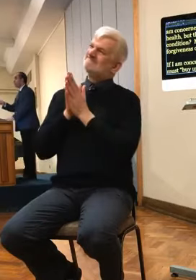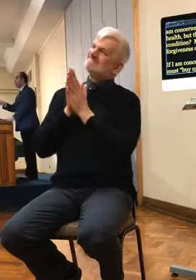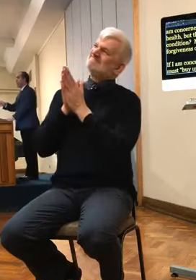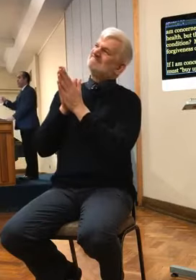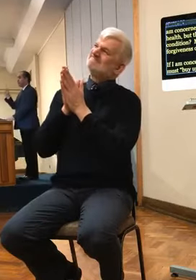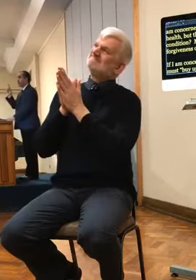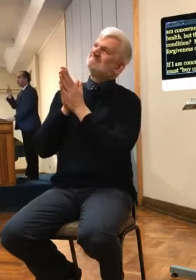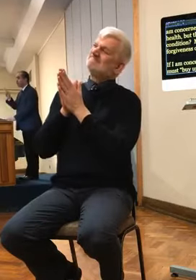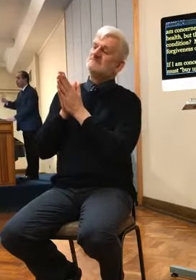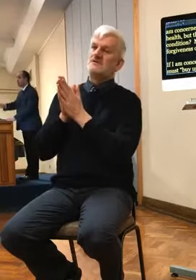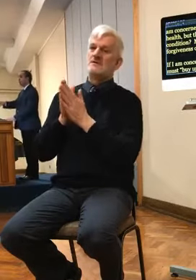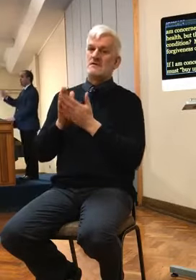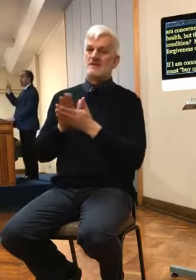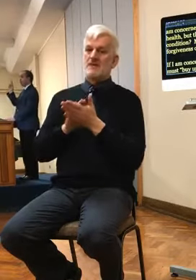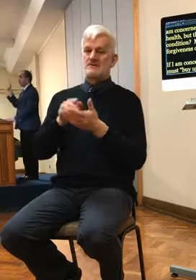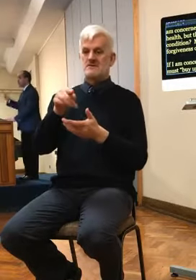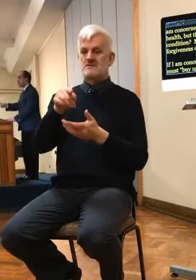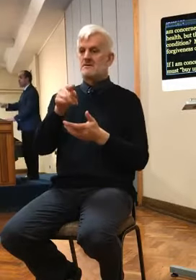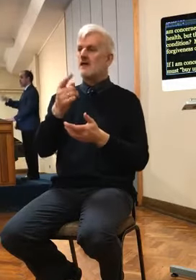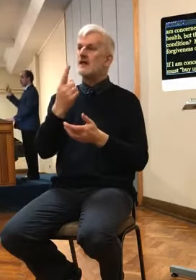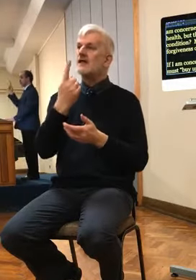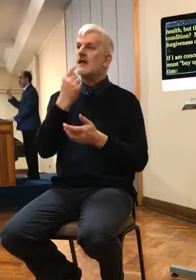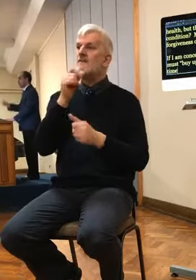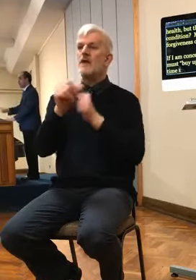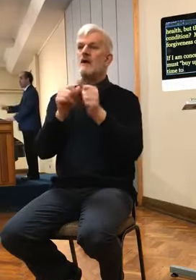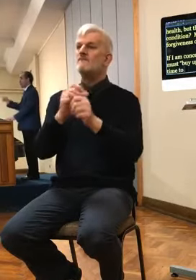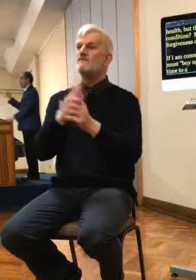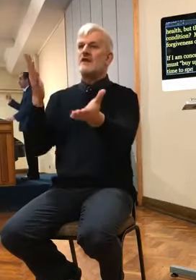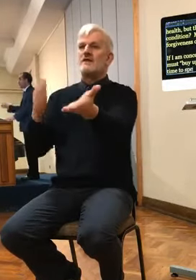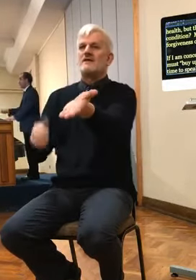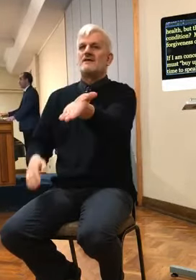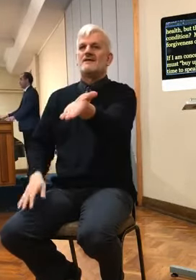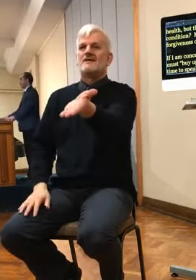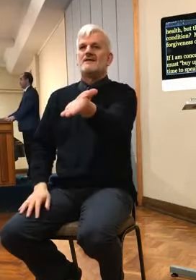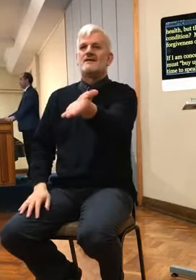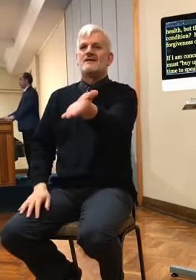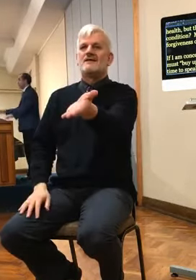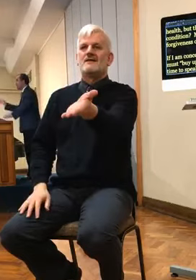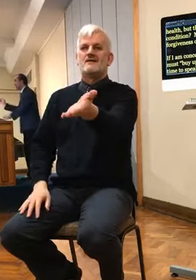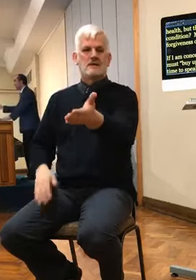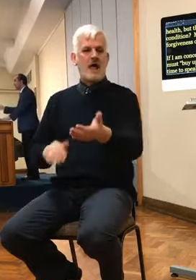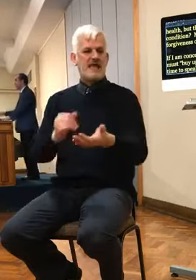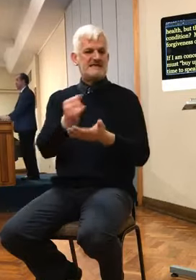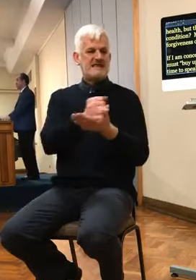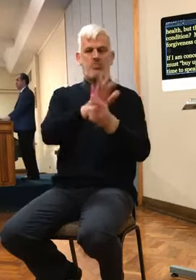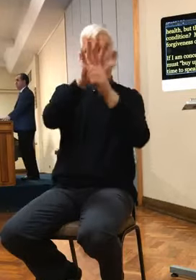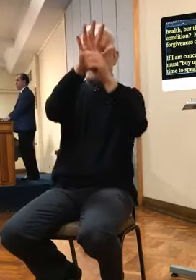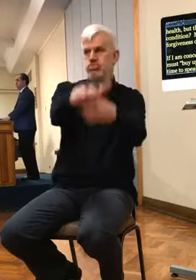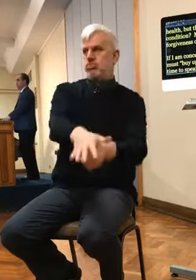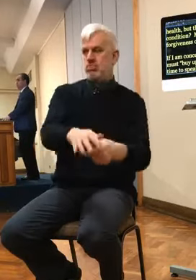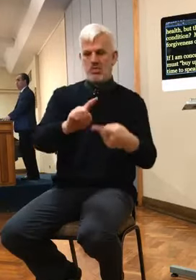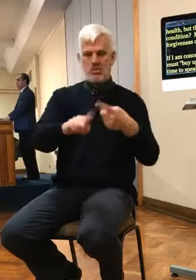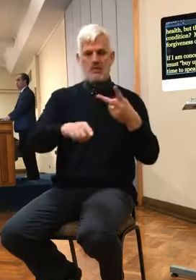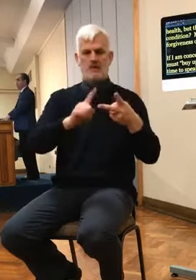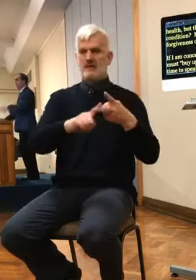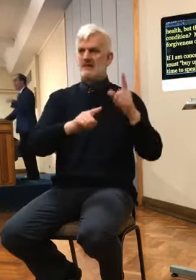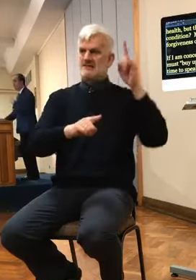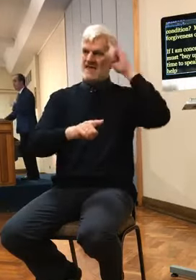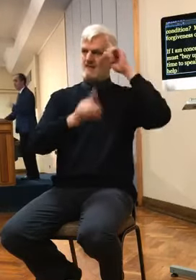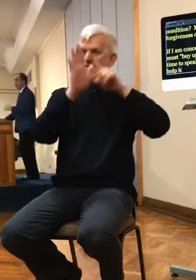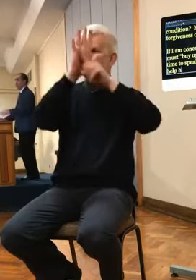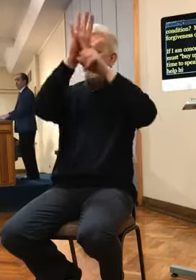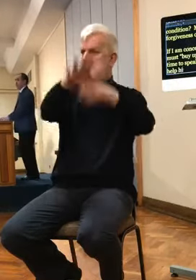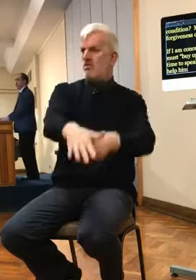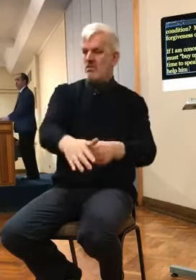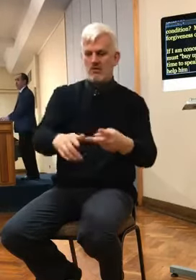him free from the dominion of sin, from the power of sin, and Satan also, and